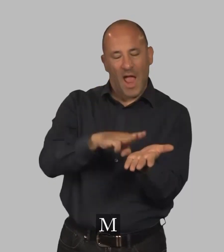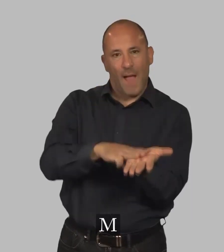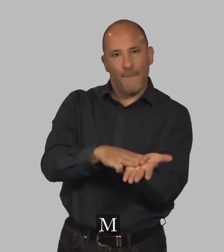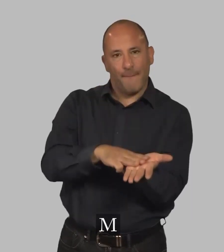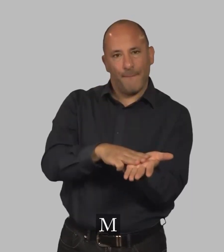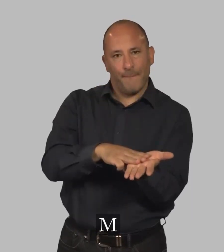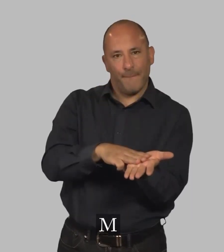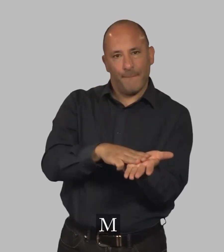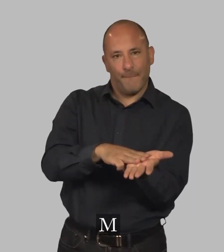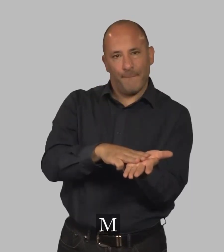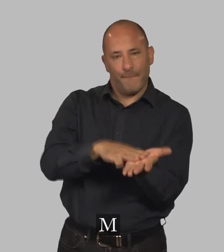M,